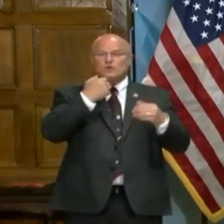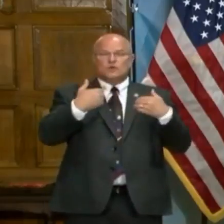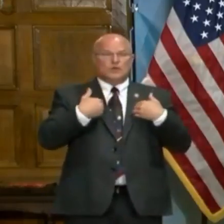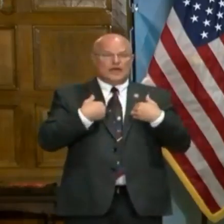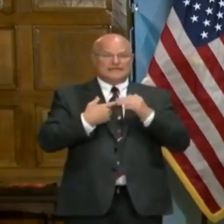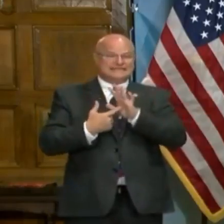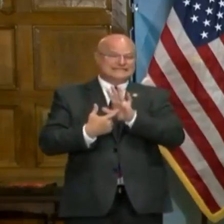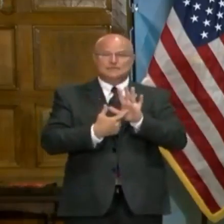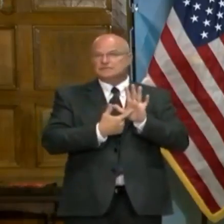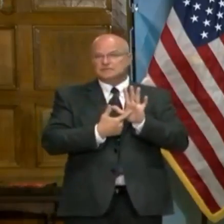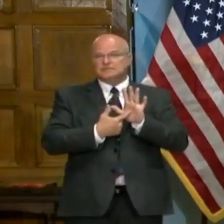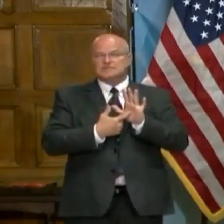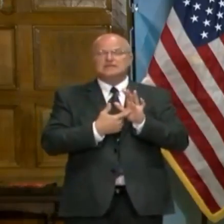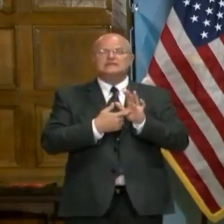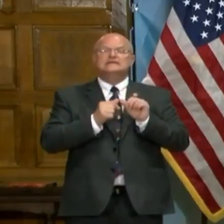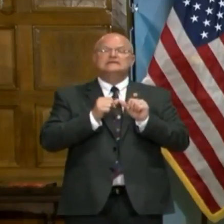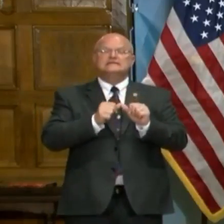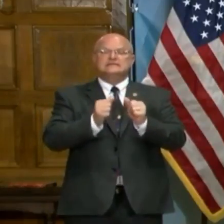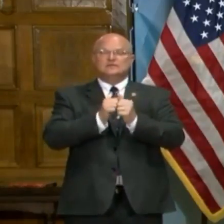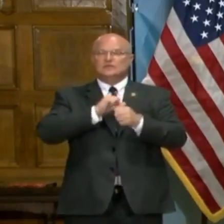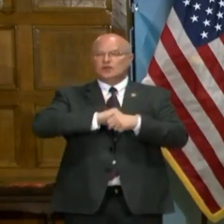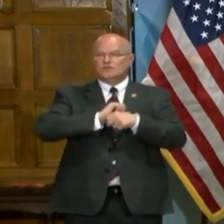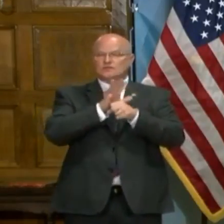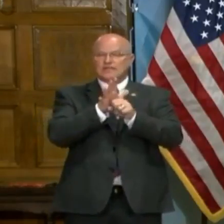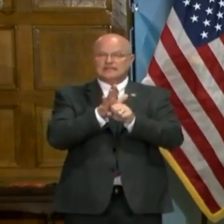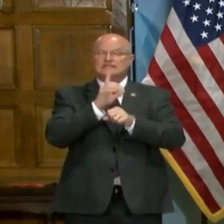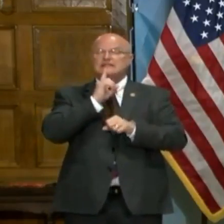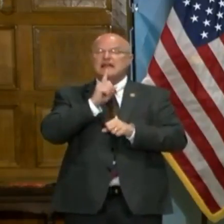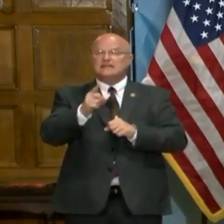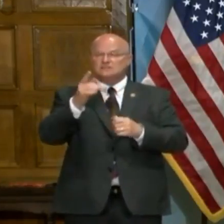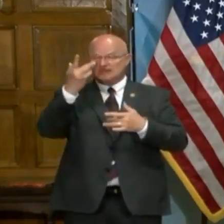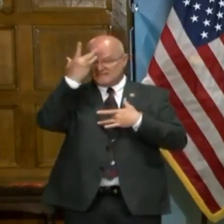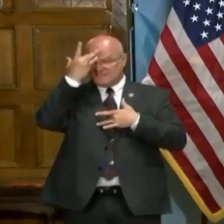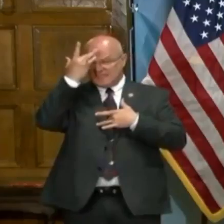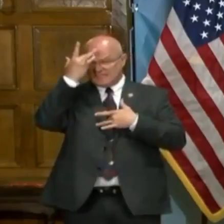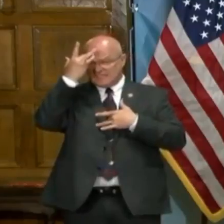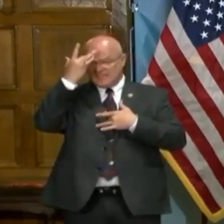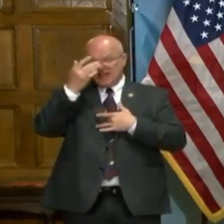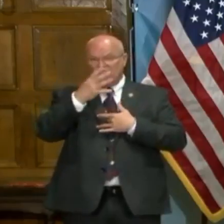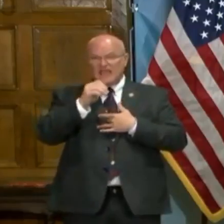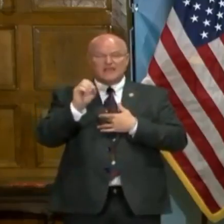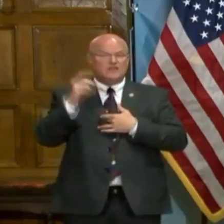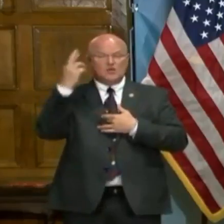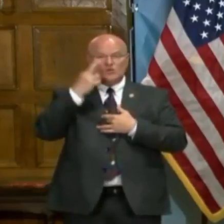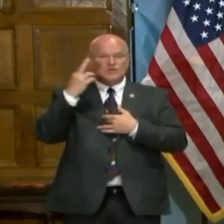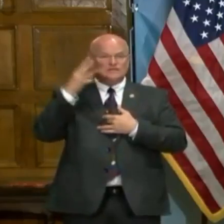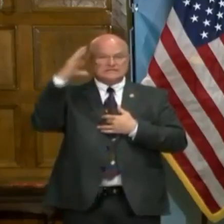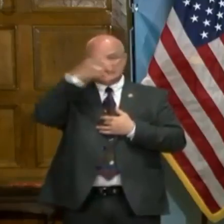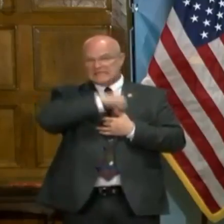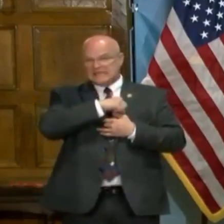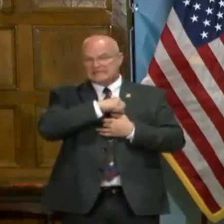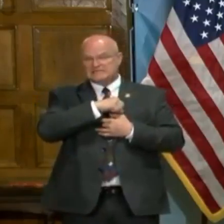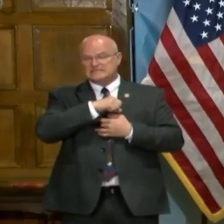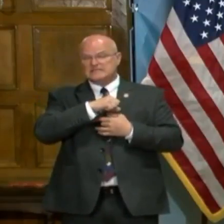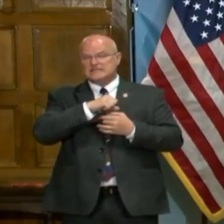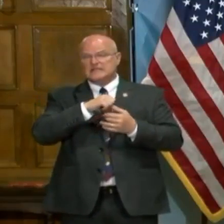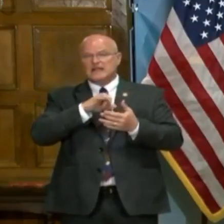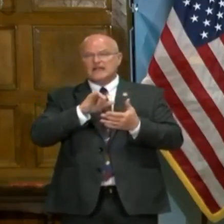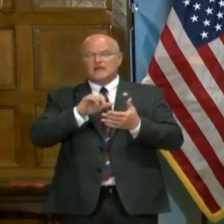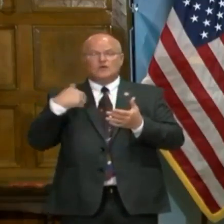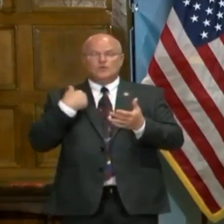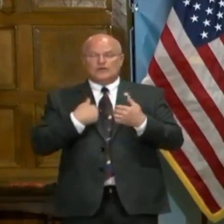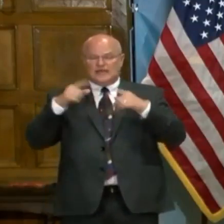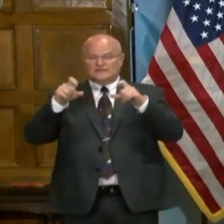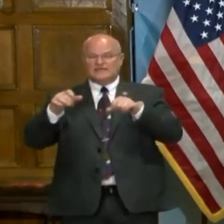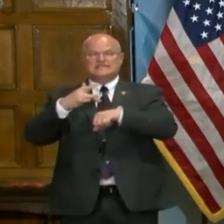has symptoms consistent with COVID-19 is actually infected, and there's no reason to guess or presume when we